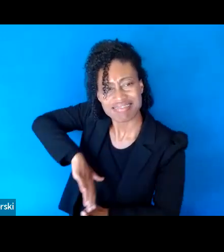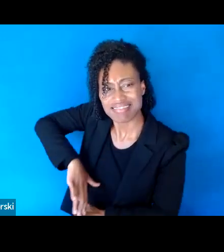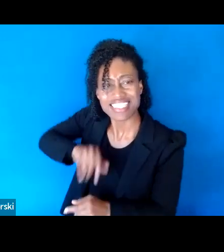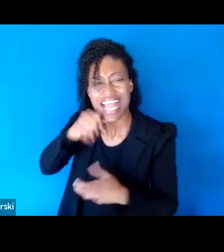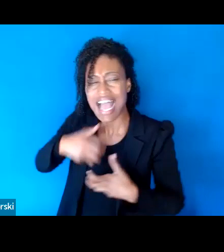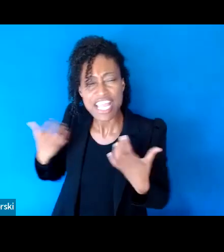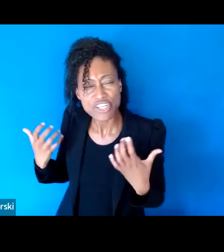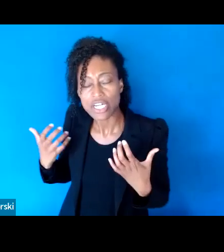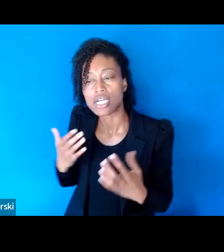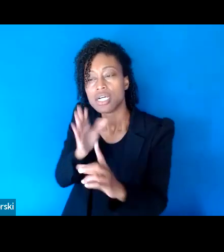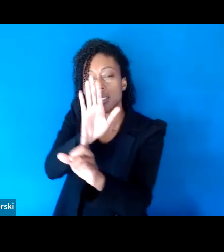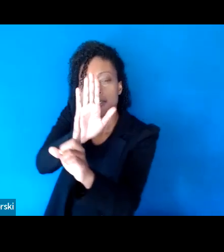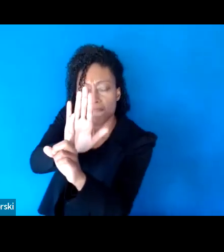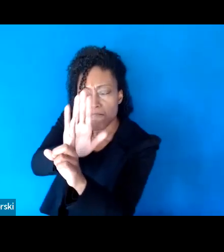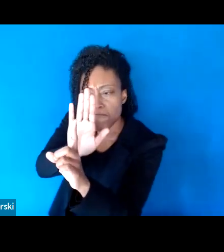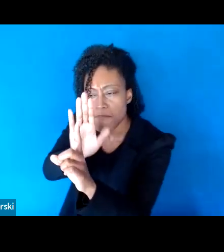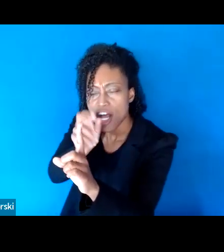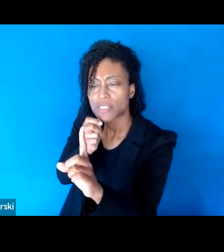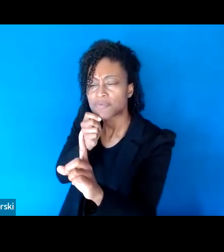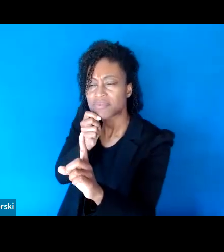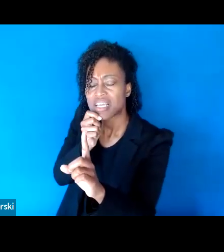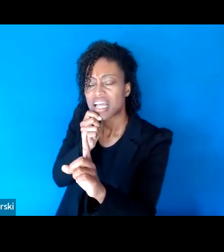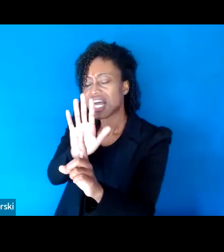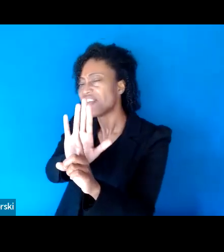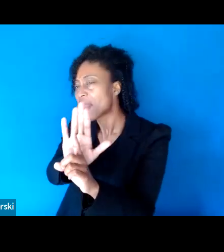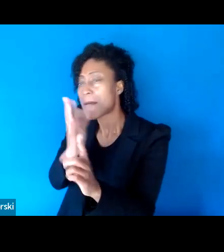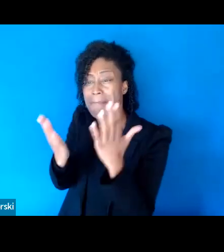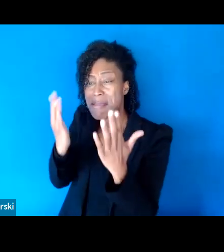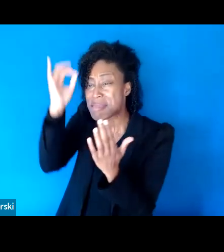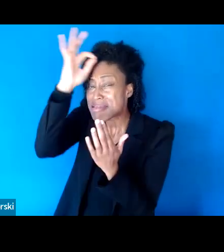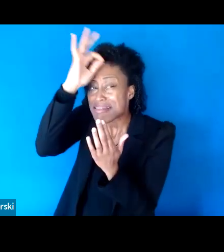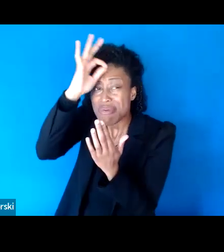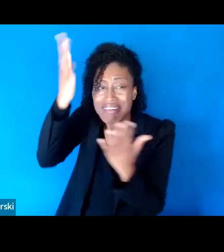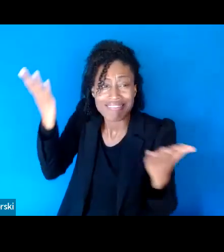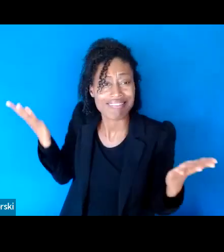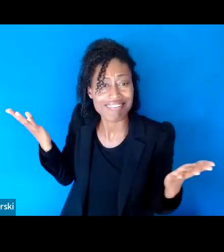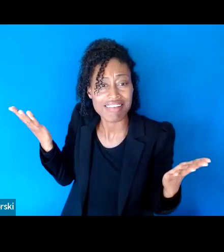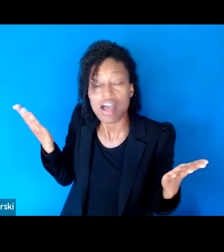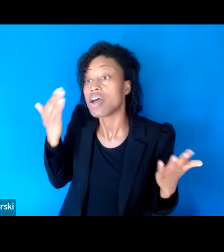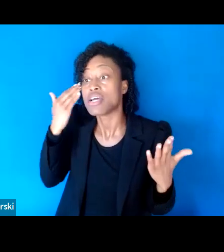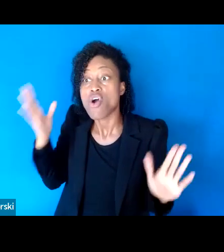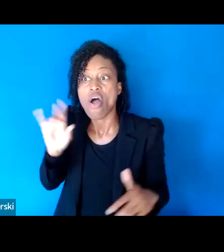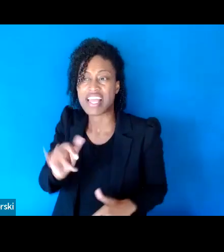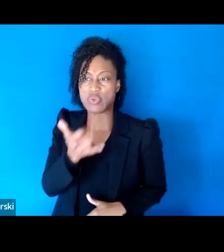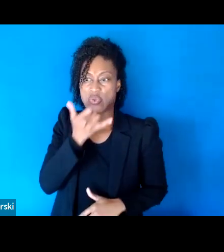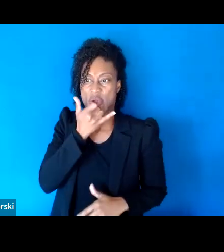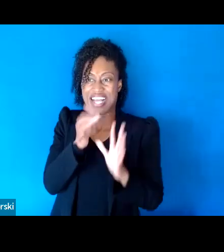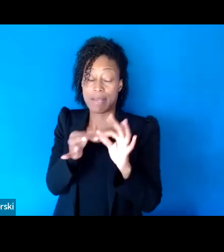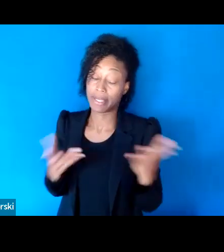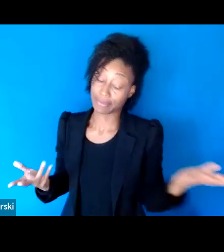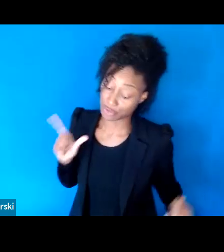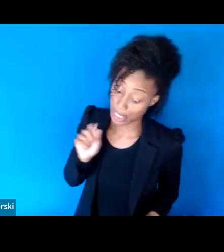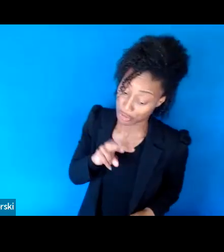coming from, because they may just be ignorant and not know that it was the wrong thing to say. I mean, it is